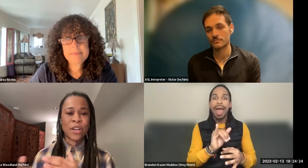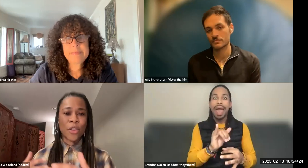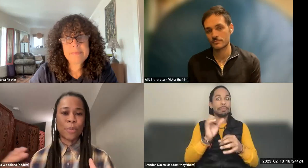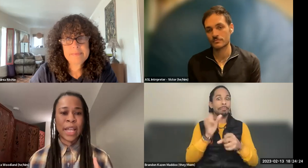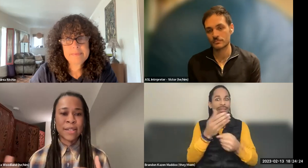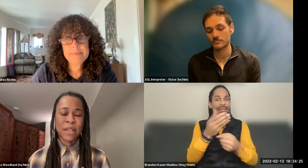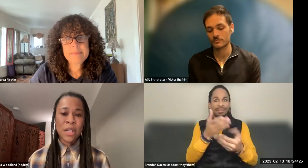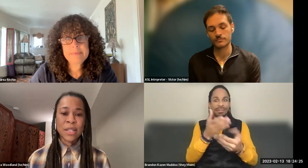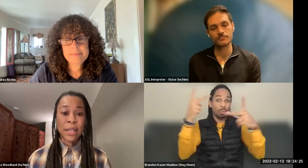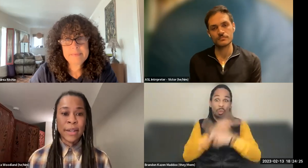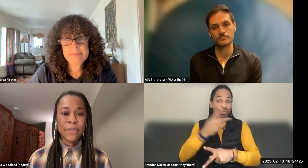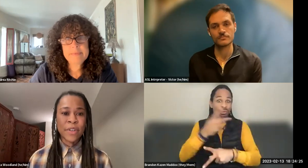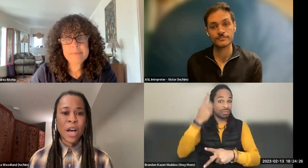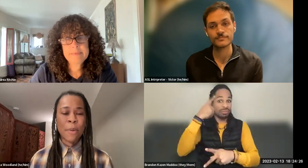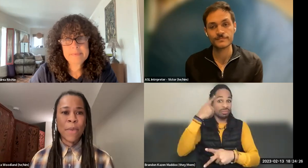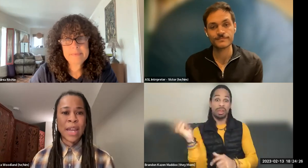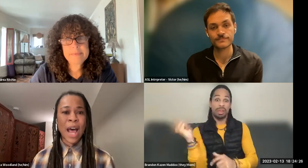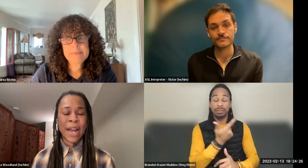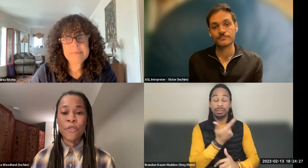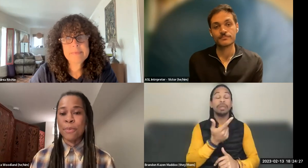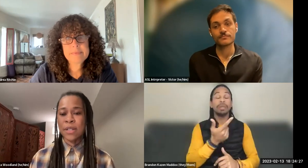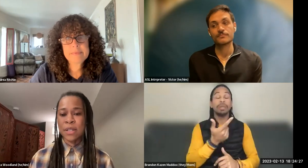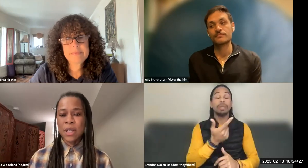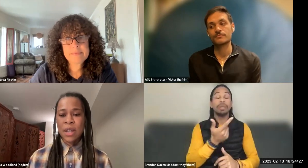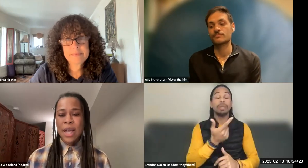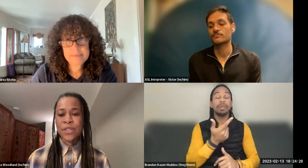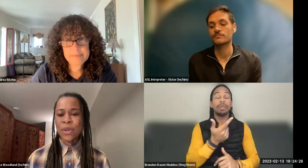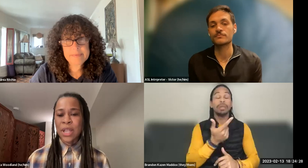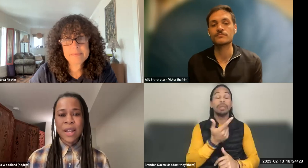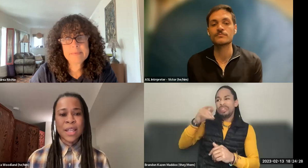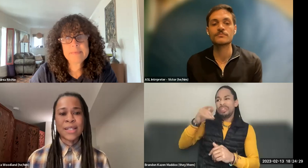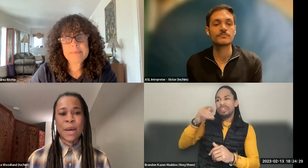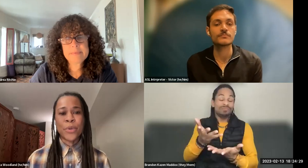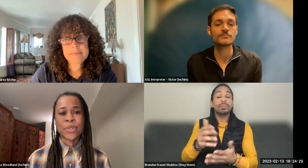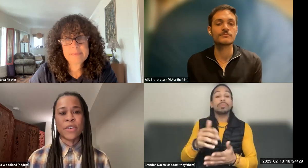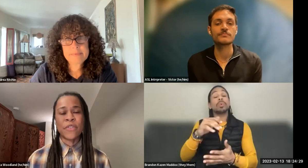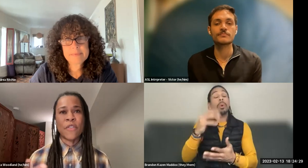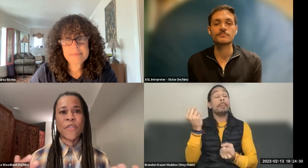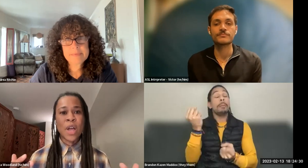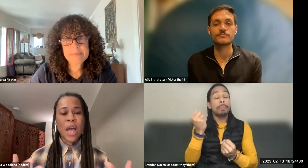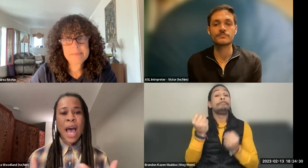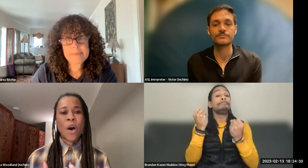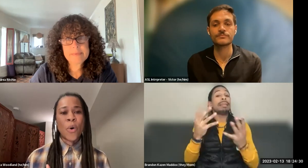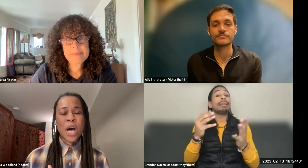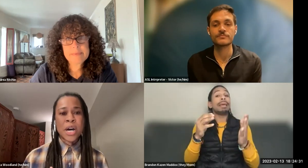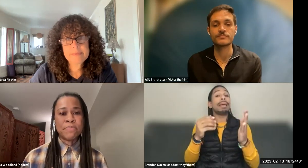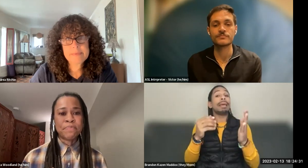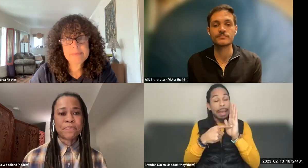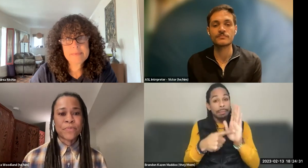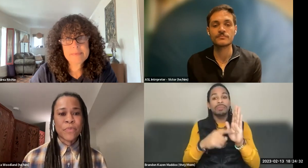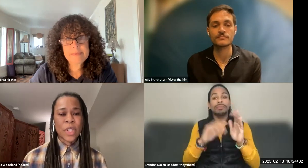to find another place to live and hide out from us. And so a lot of the examples of